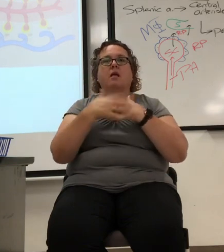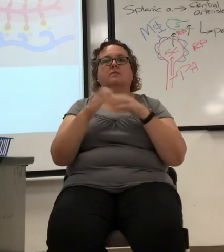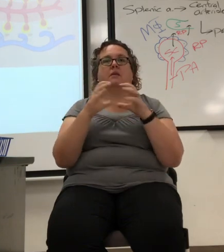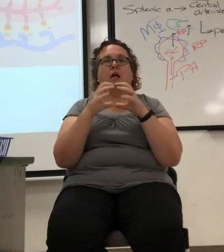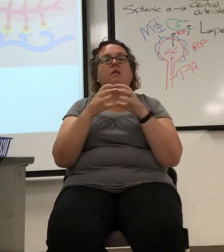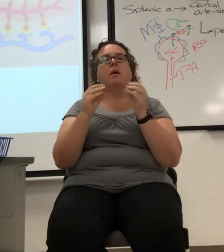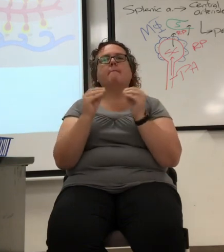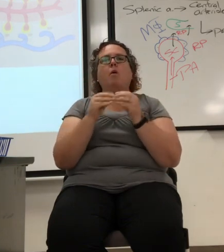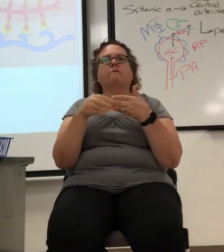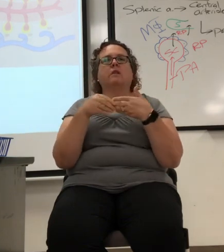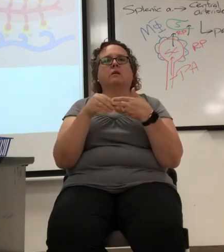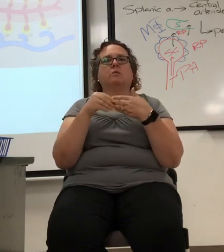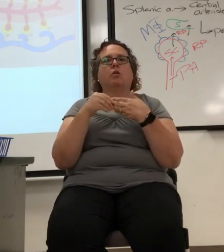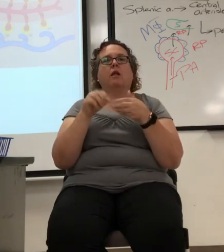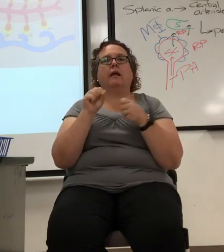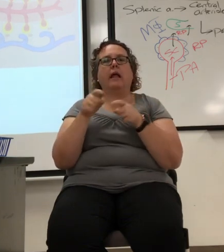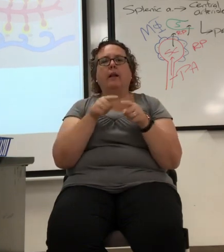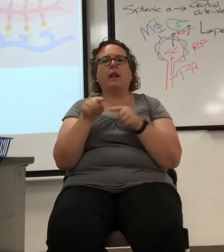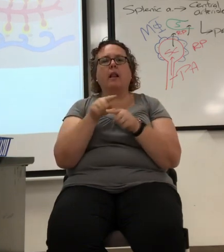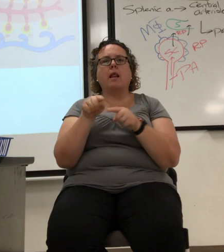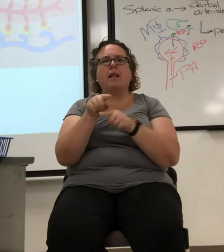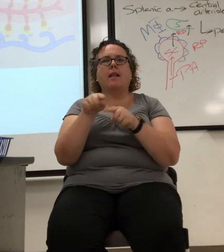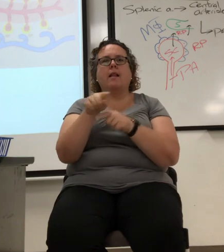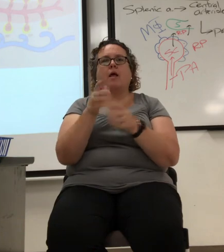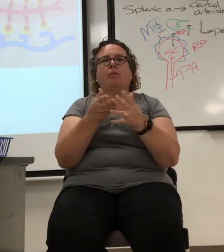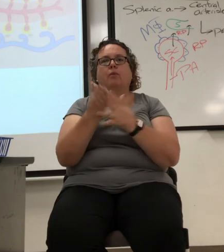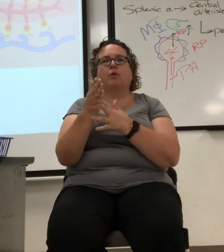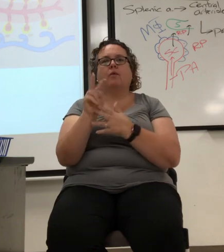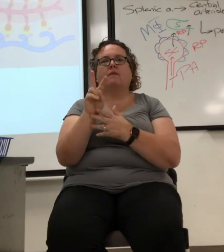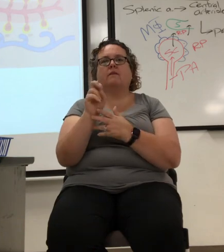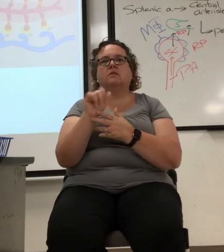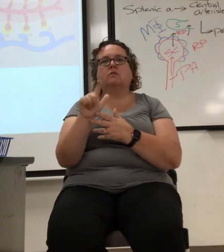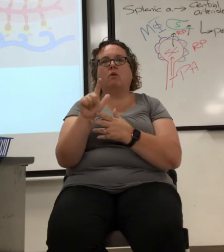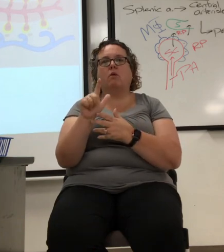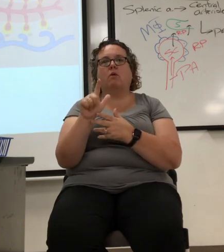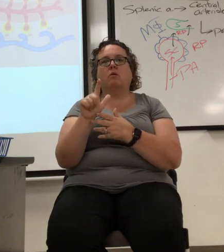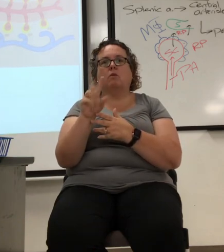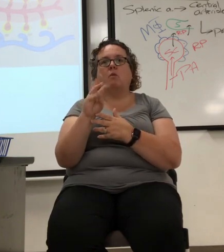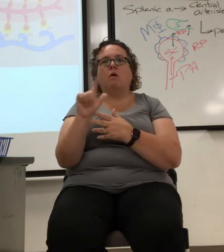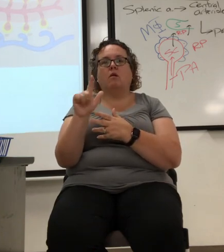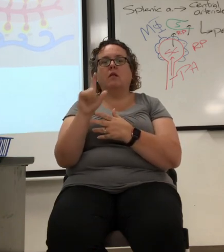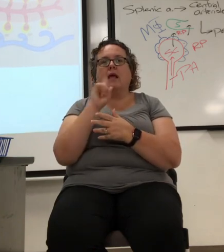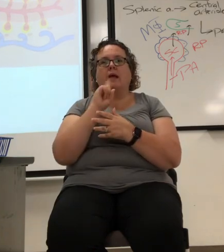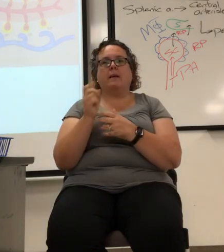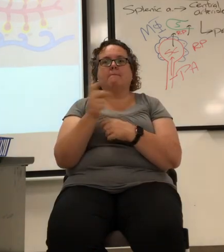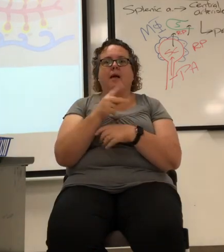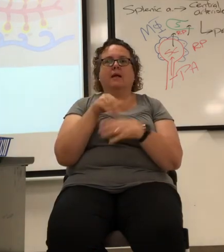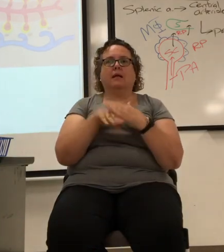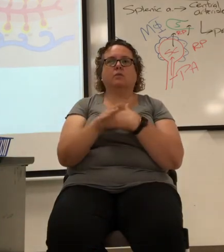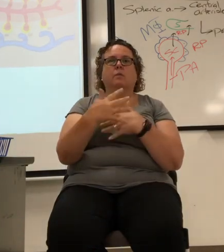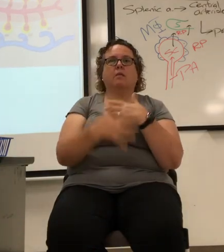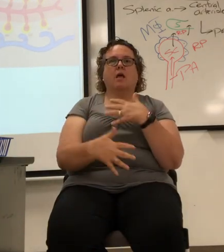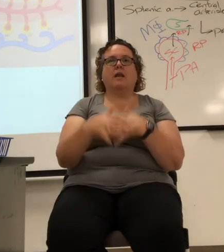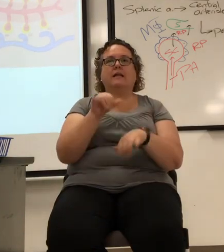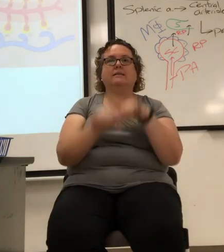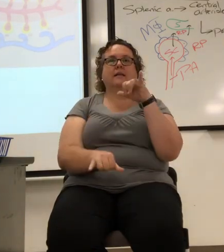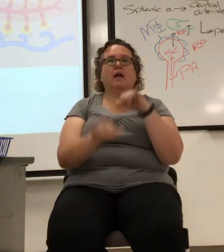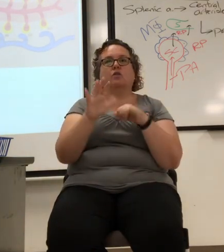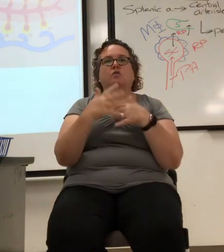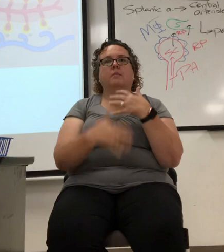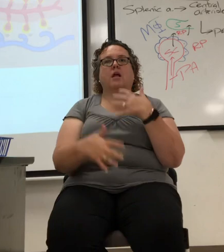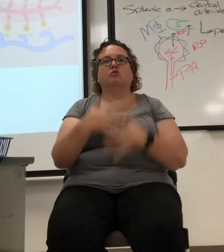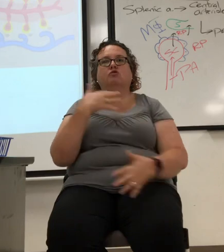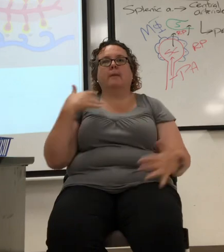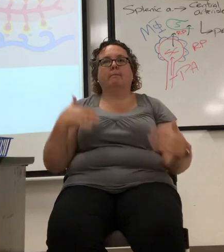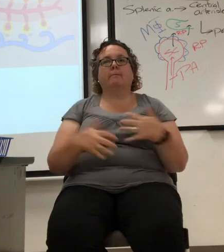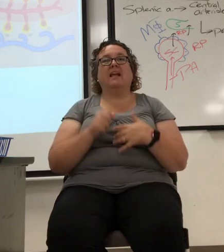can navigate their way through the vessel wall of the sinus and get back in the blood and remain in your bloodstream.